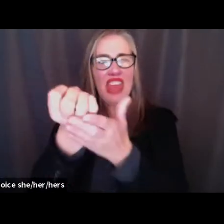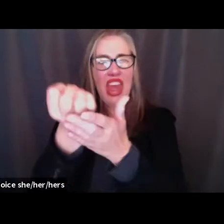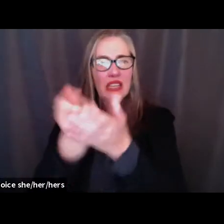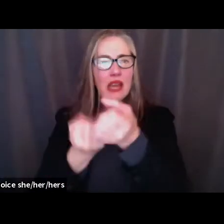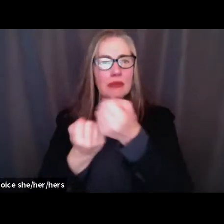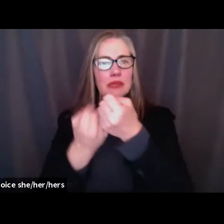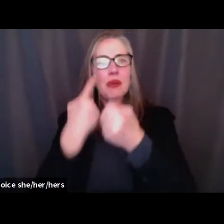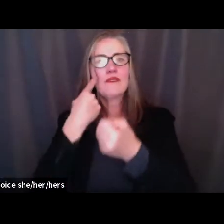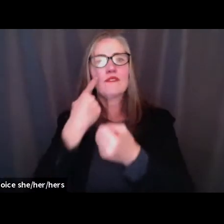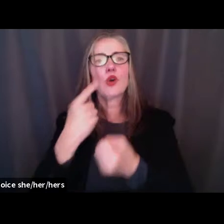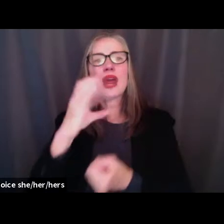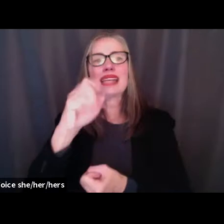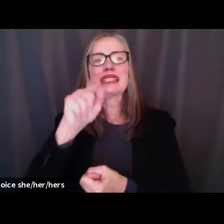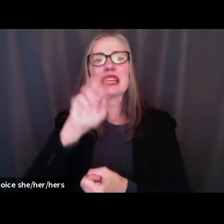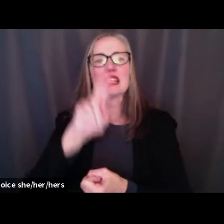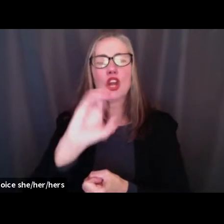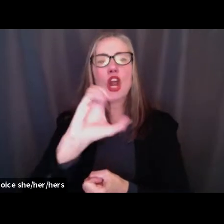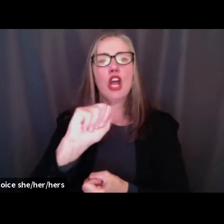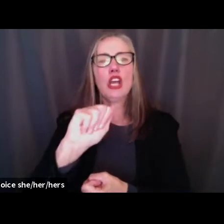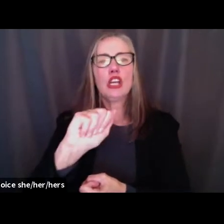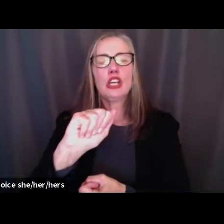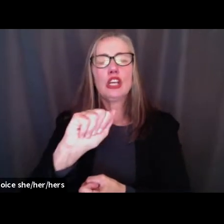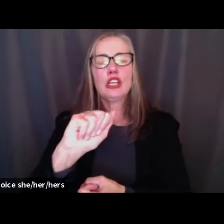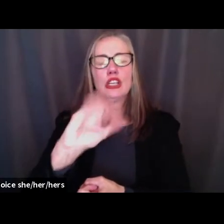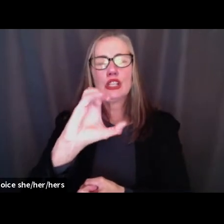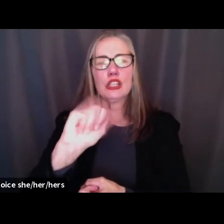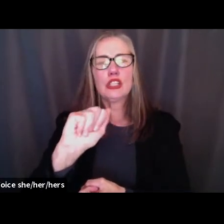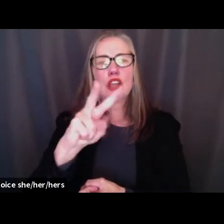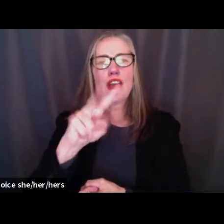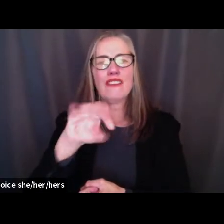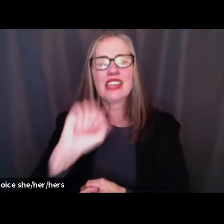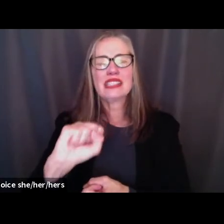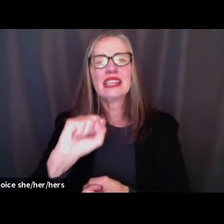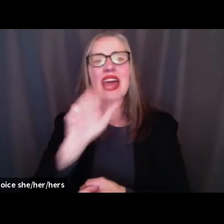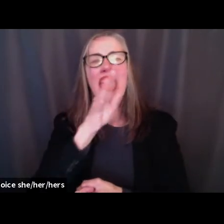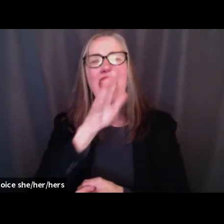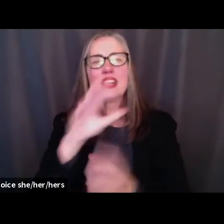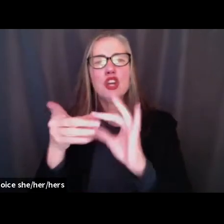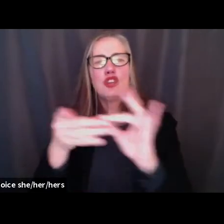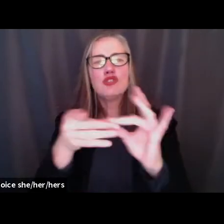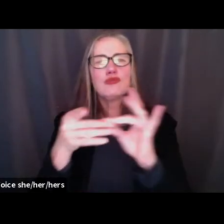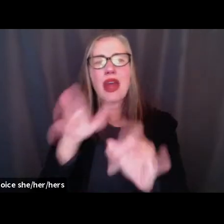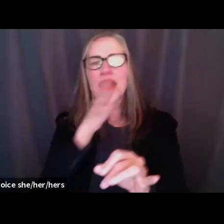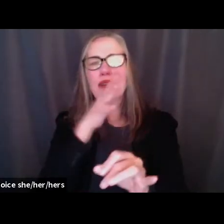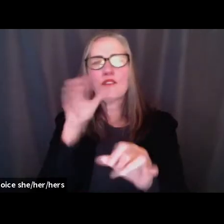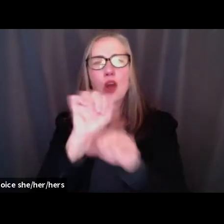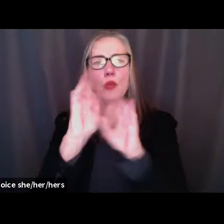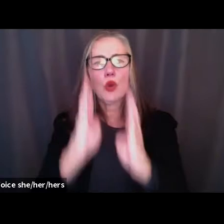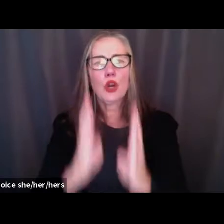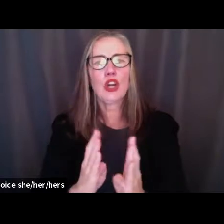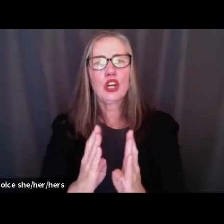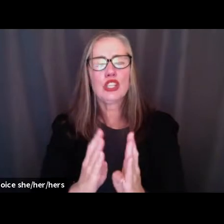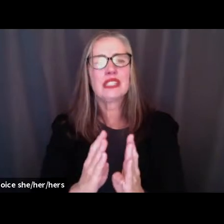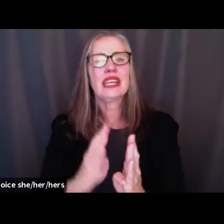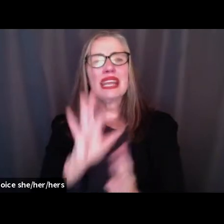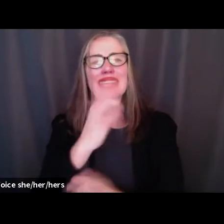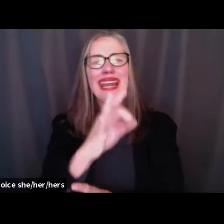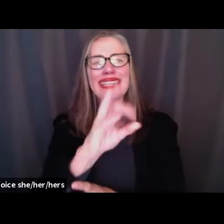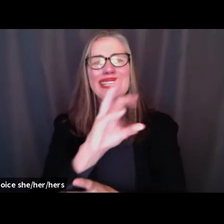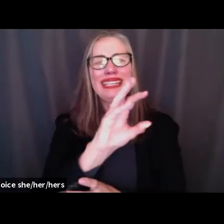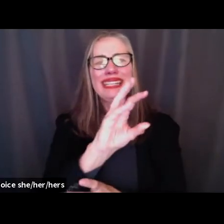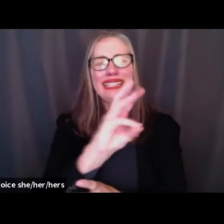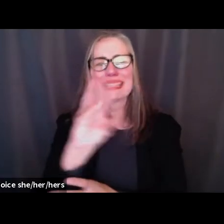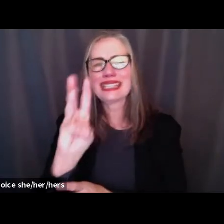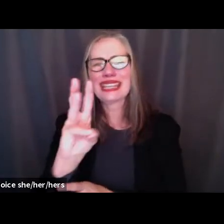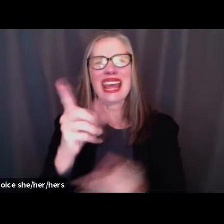for Cesar Chavez and the United Farm Workers in 1966. What happened in Virginia are the symptoms has been happening for